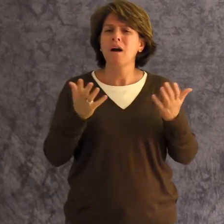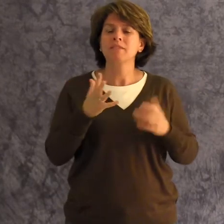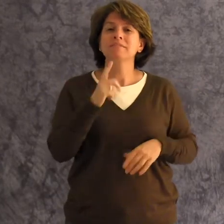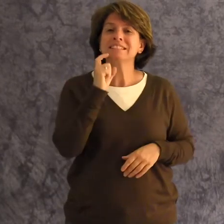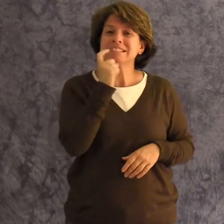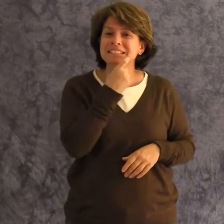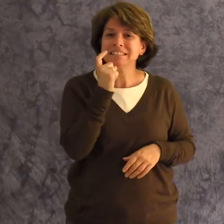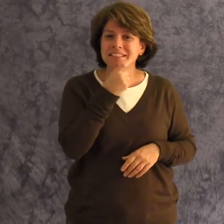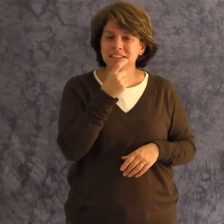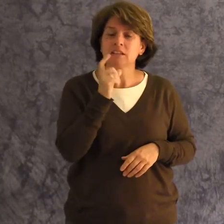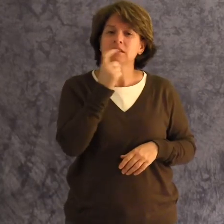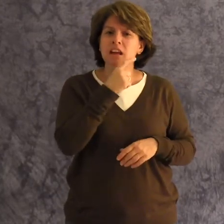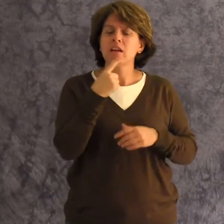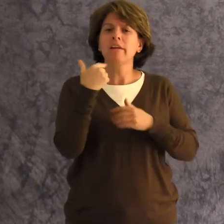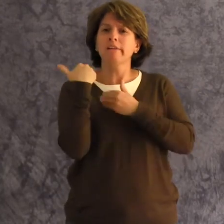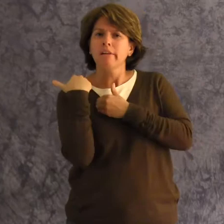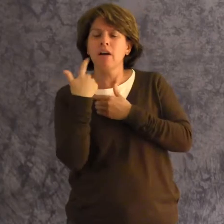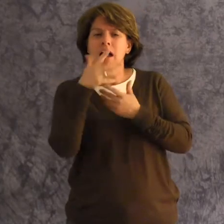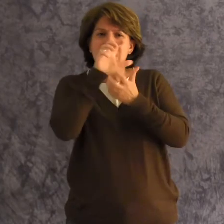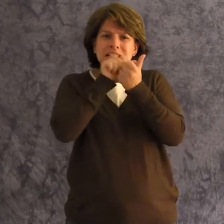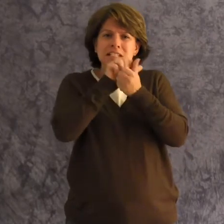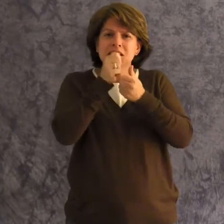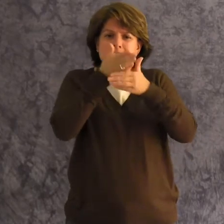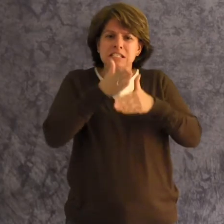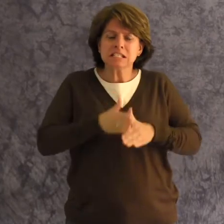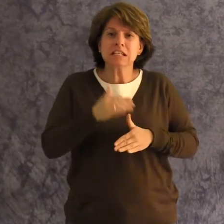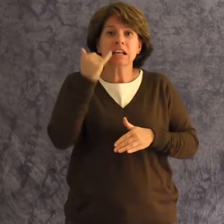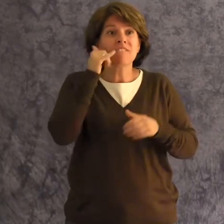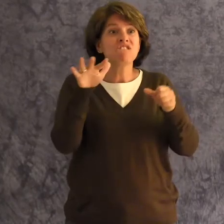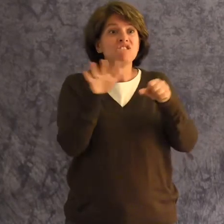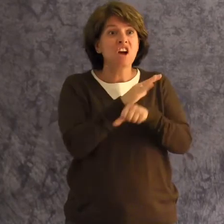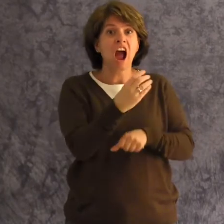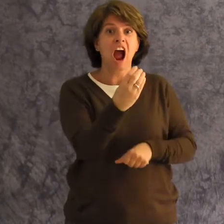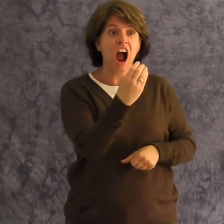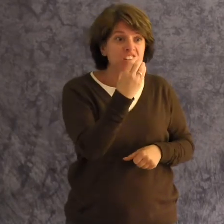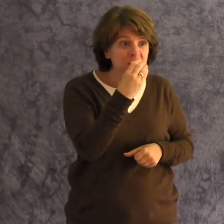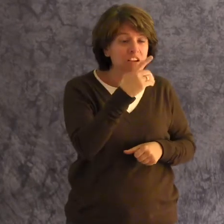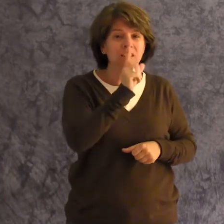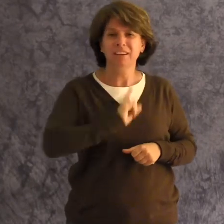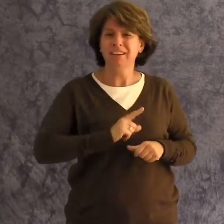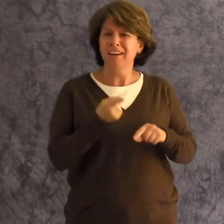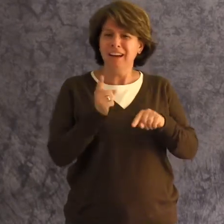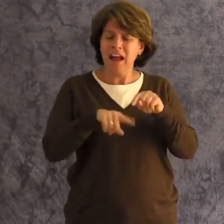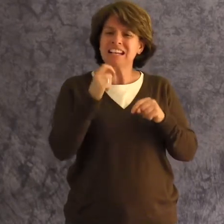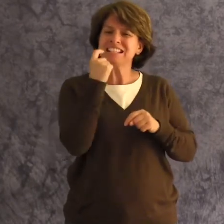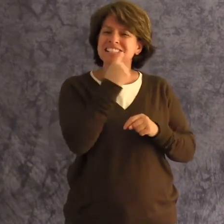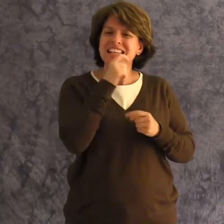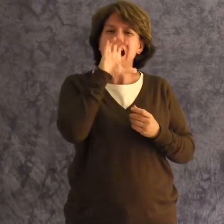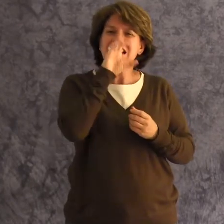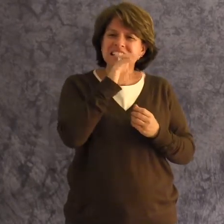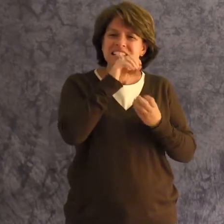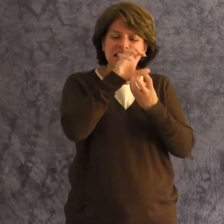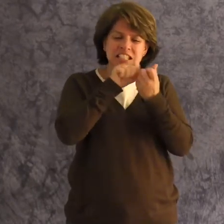particles into smaller, more manageable pieces. Additionally, in your mouth, chemical digestion